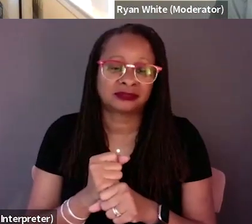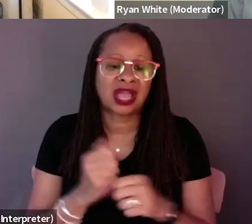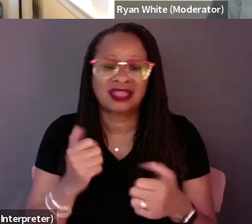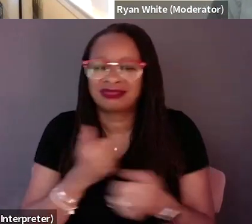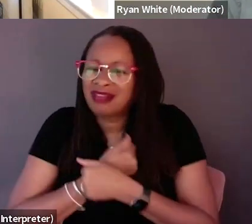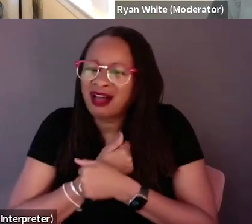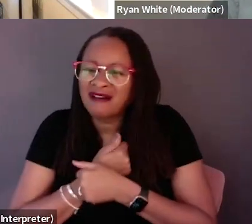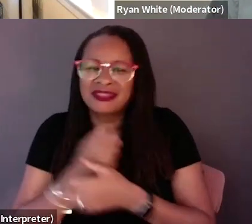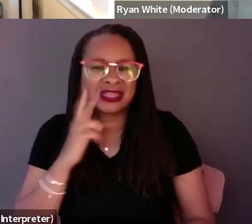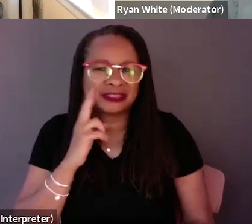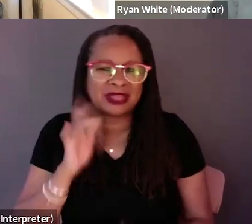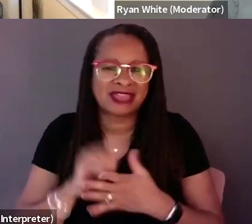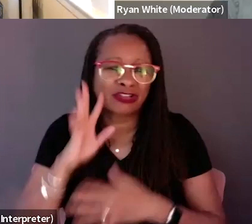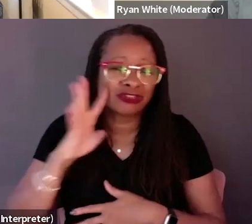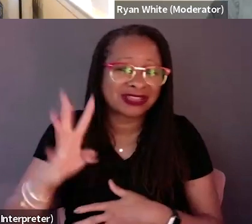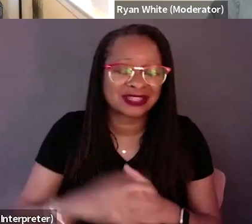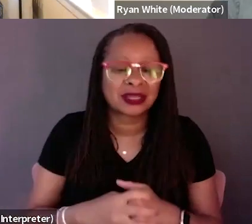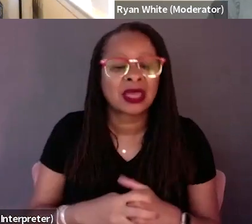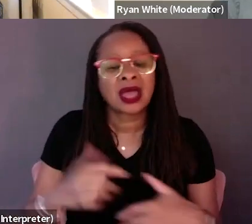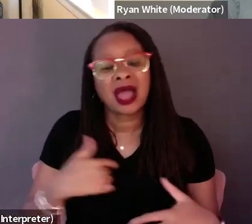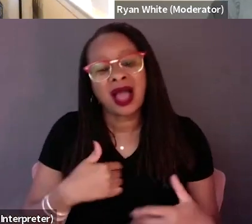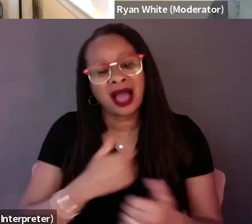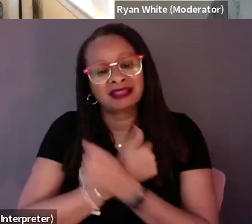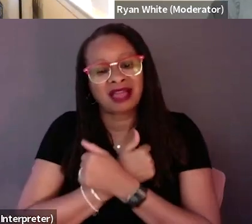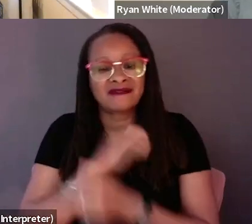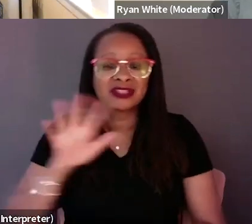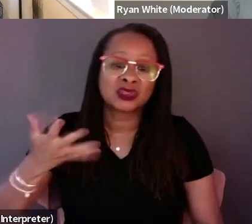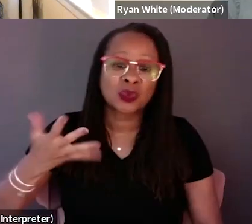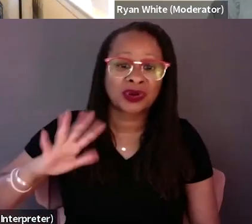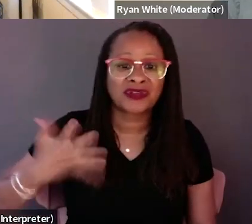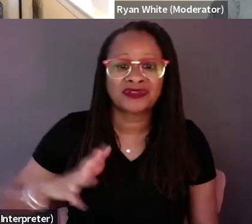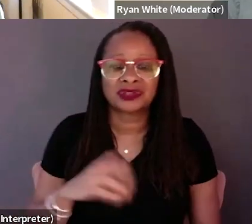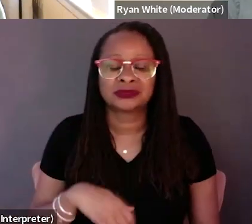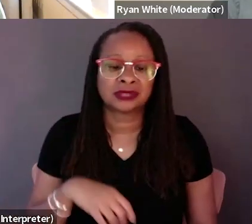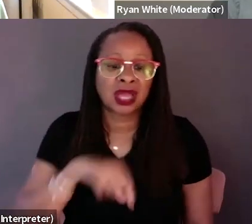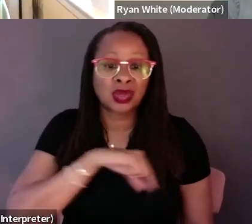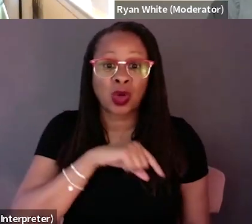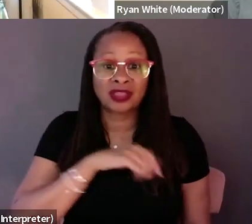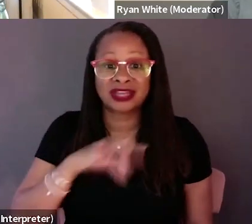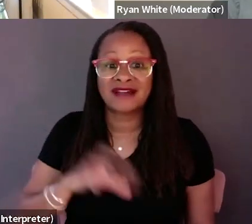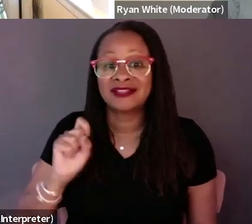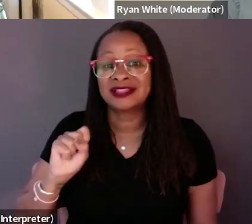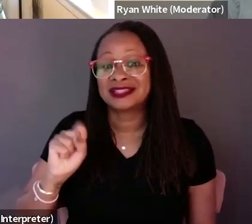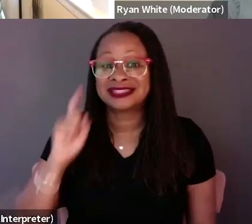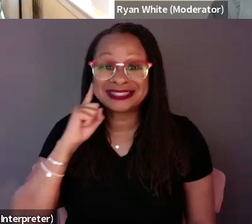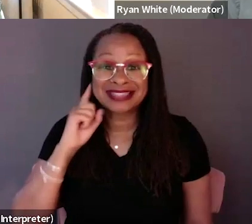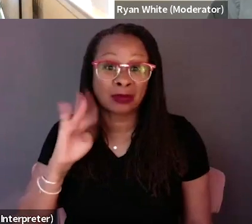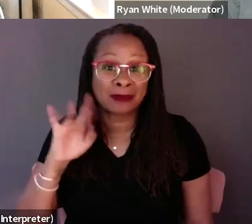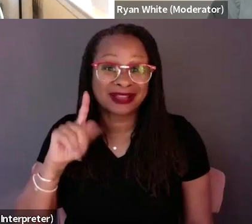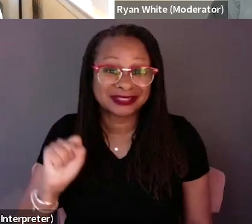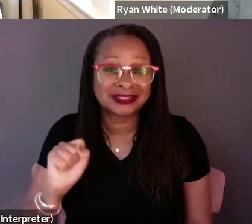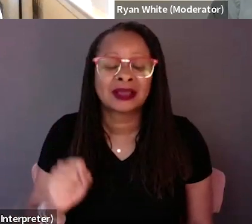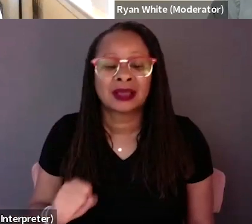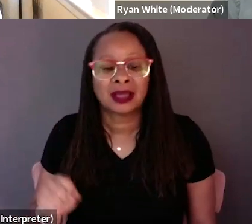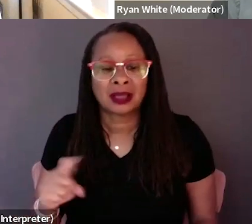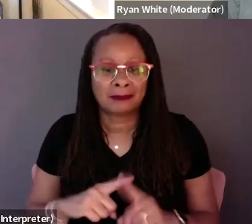loved the intimacy that created, and I loved the sort of quality of the sound bites, I guess I would say. But